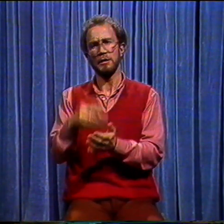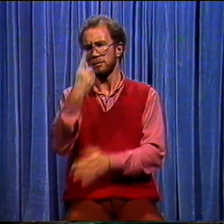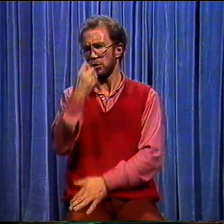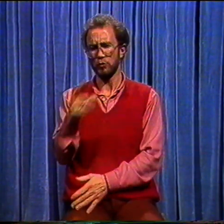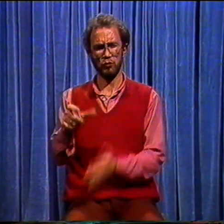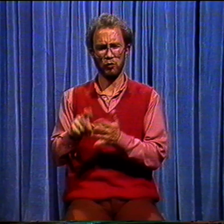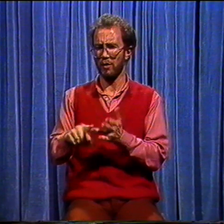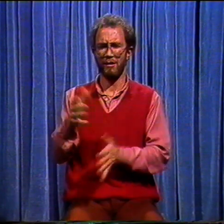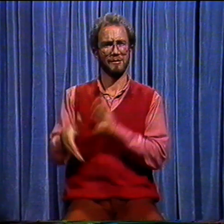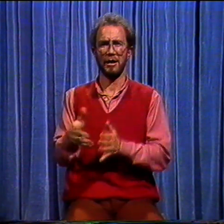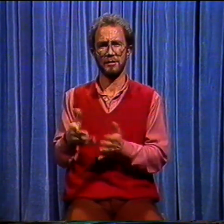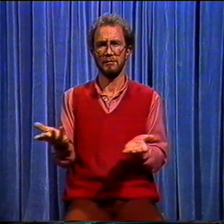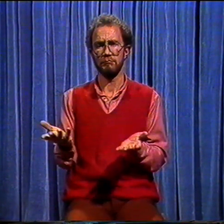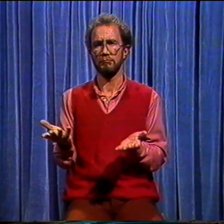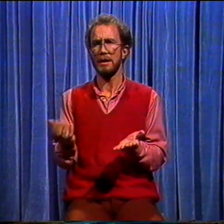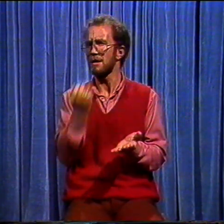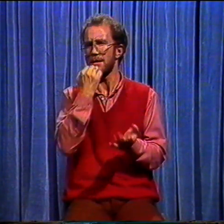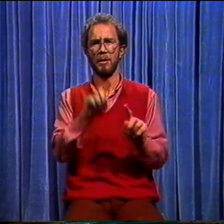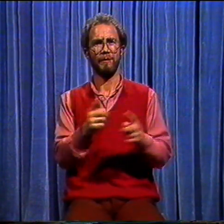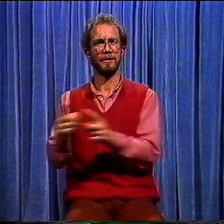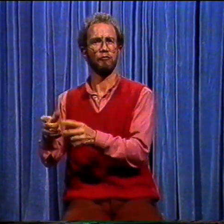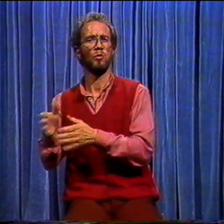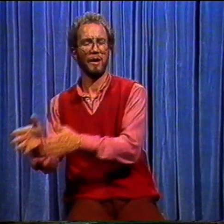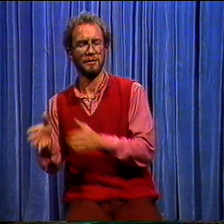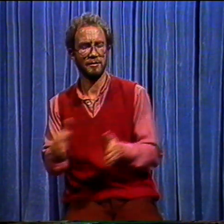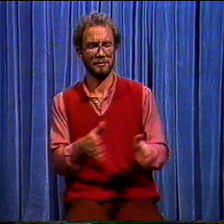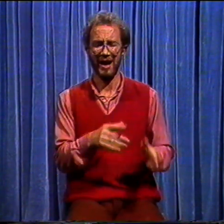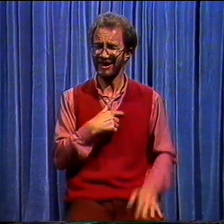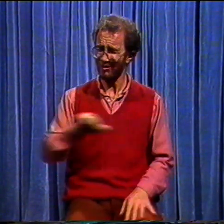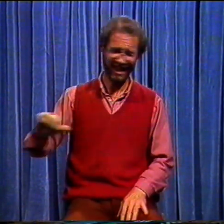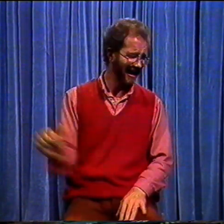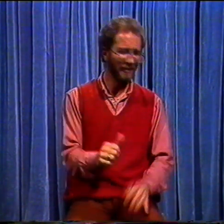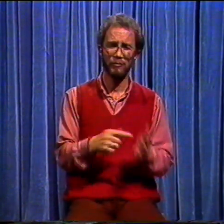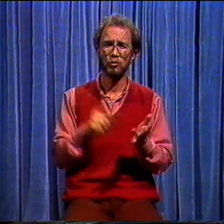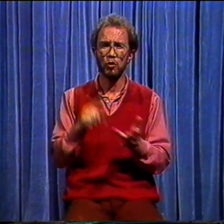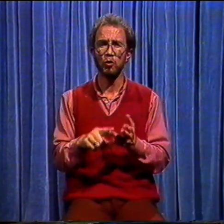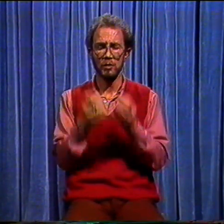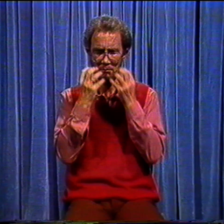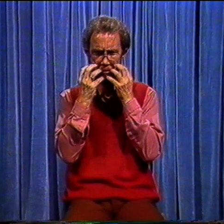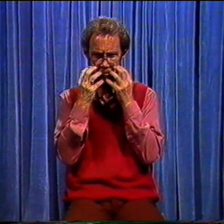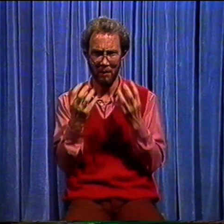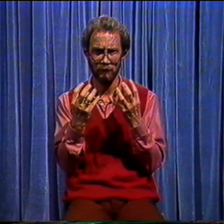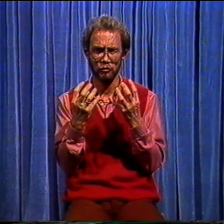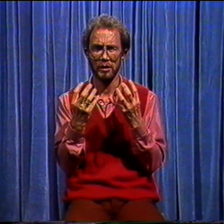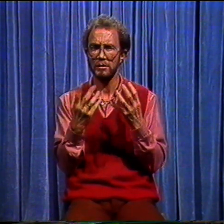Now it's possible to do that sign in a number of different ways. I don't have to use puff